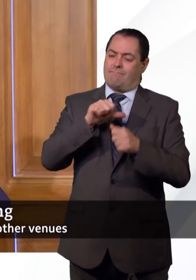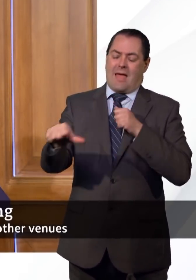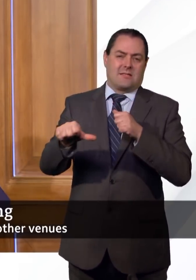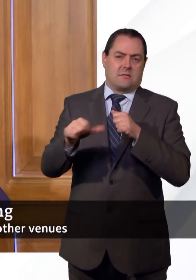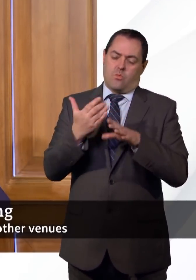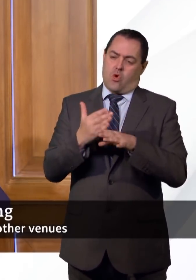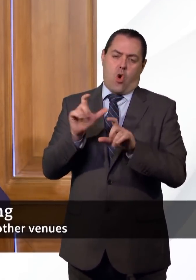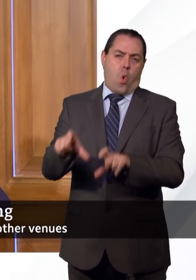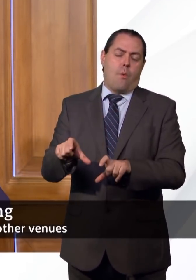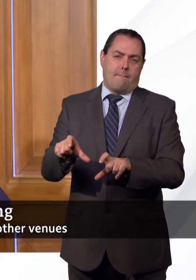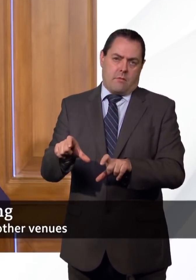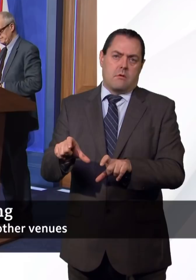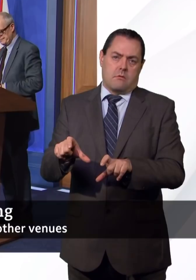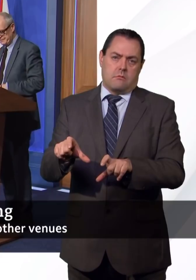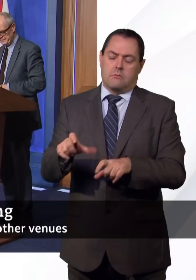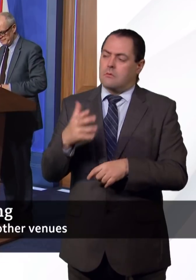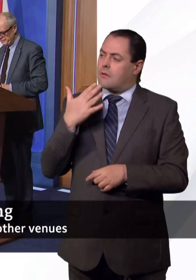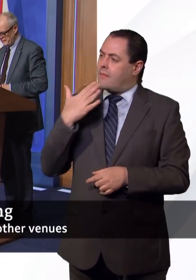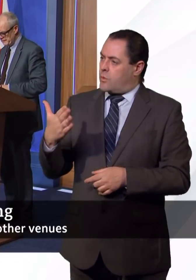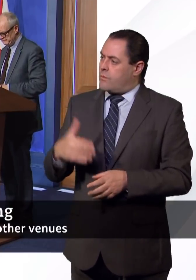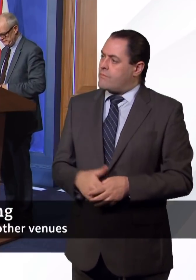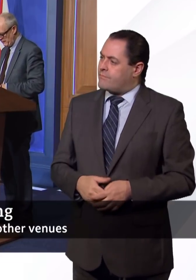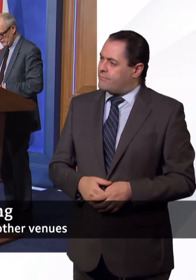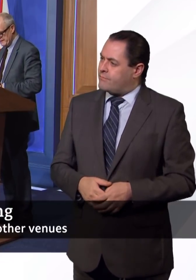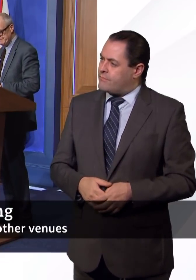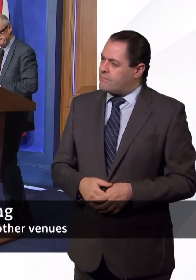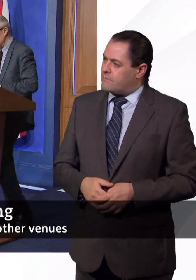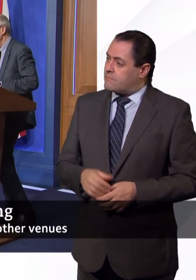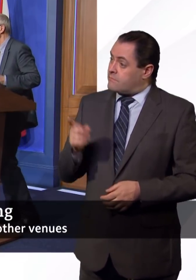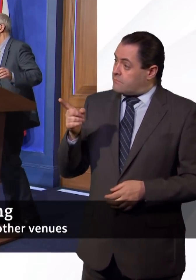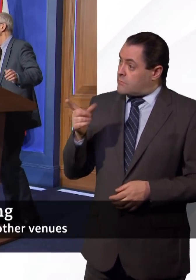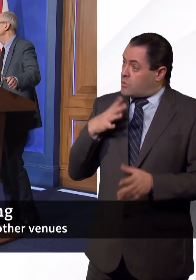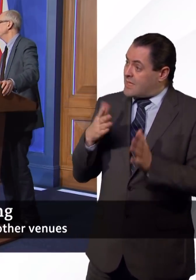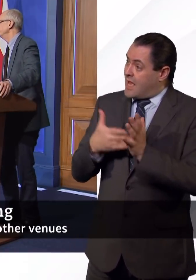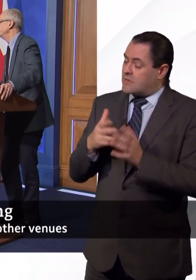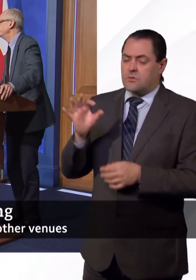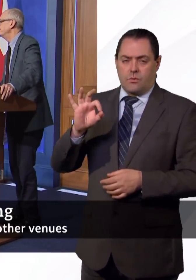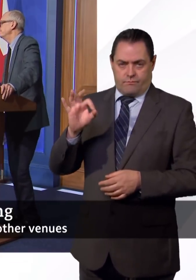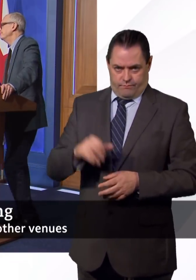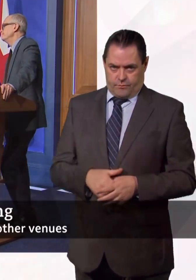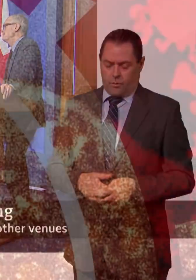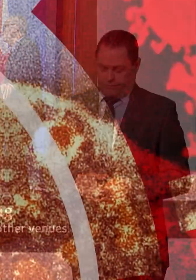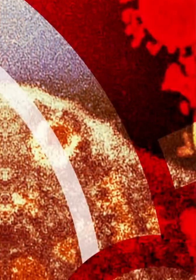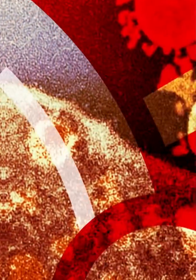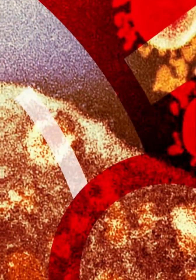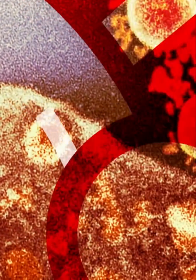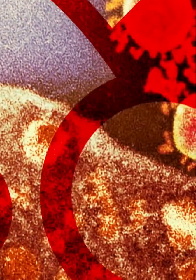today. Thank you very much. Thanks very much, Chris. Patrick, anything you want to add? Okay, good.